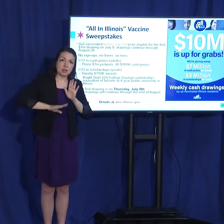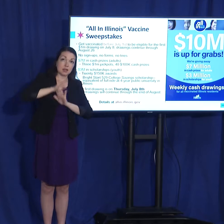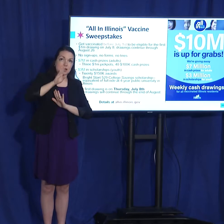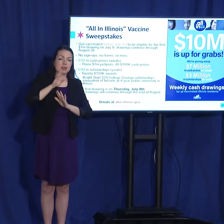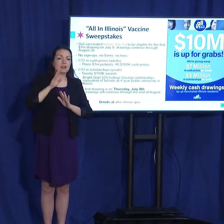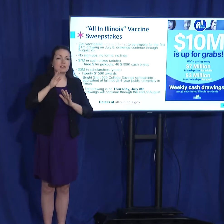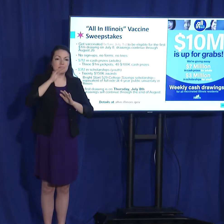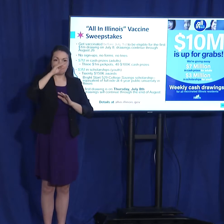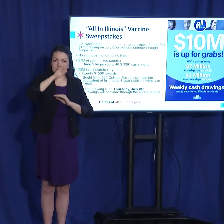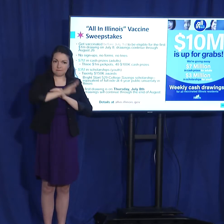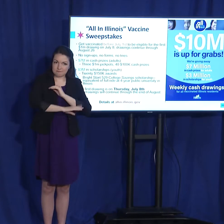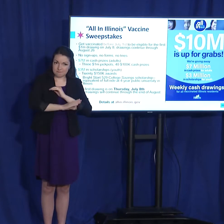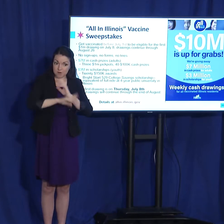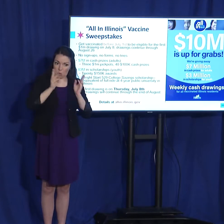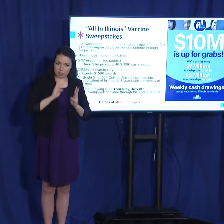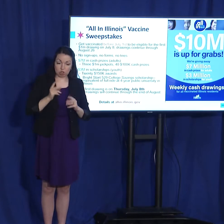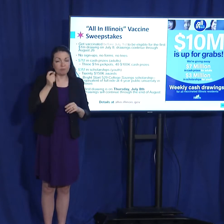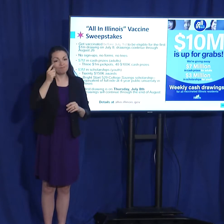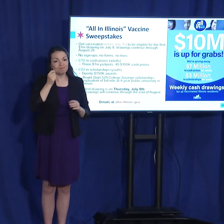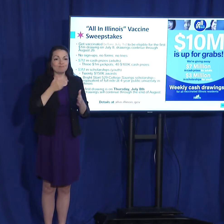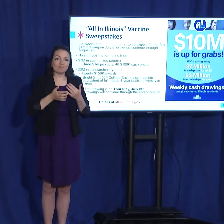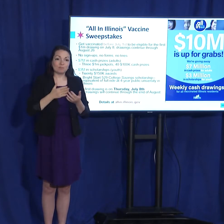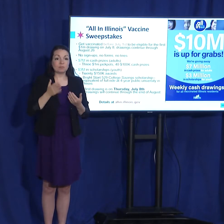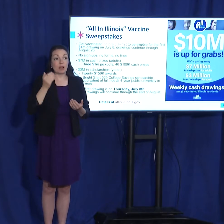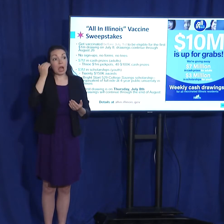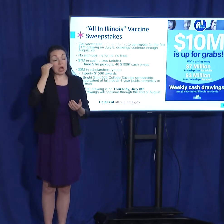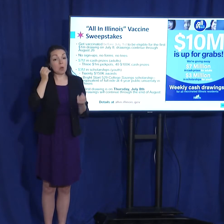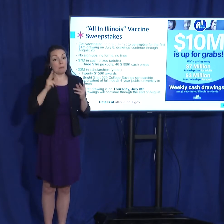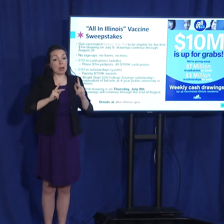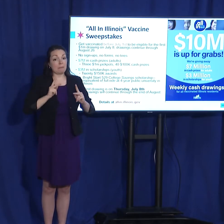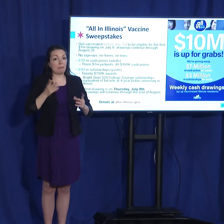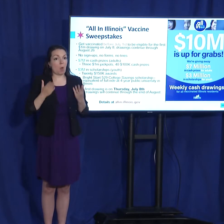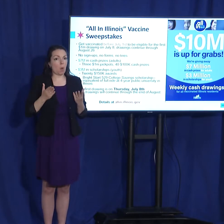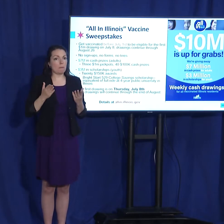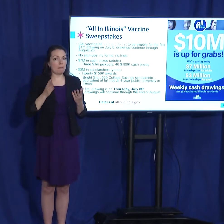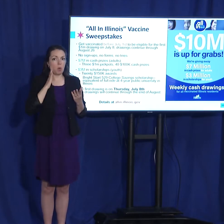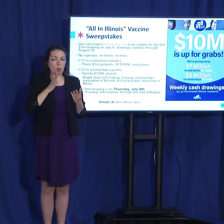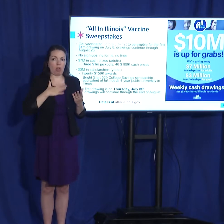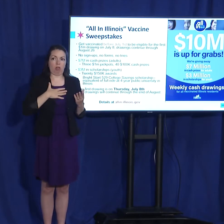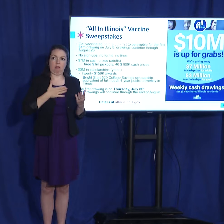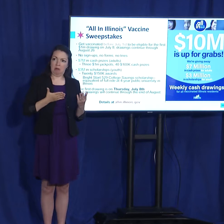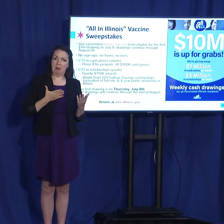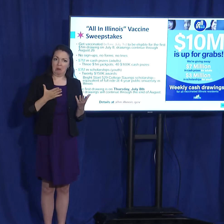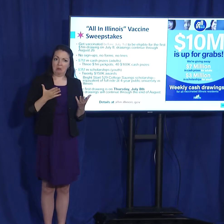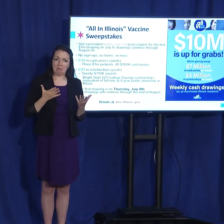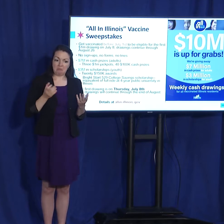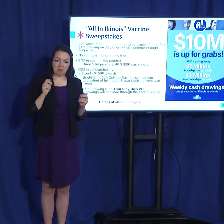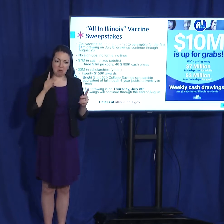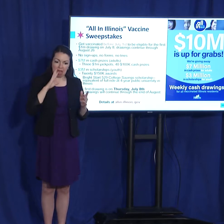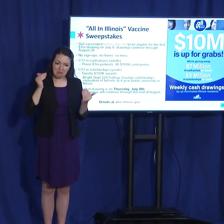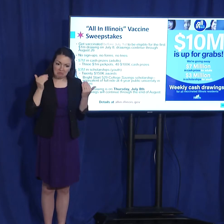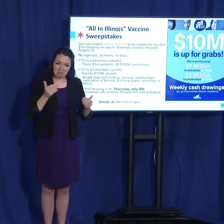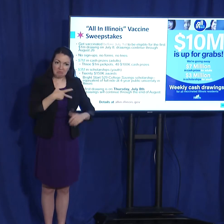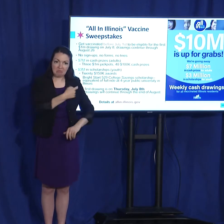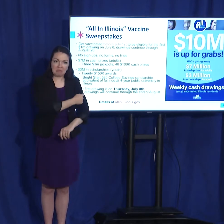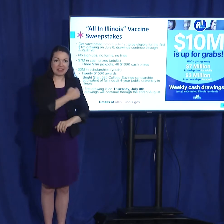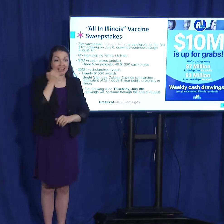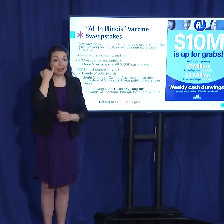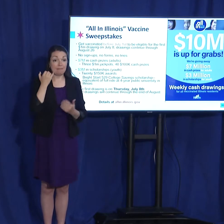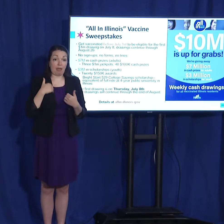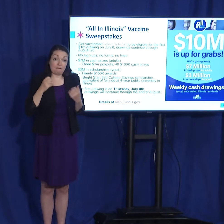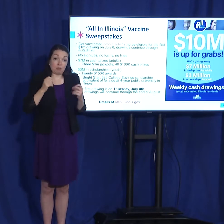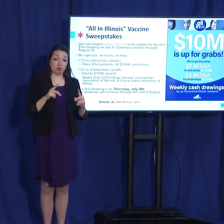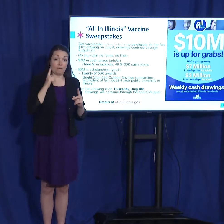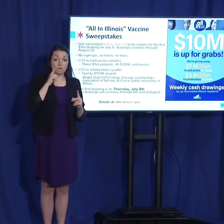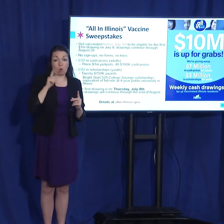But regardless, I know there are a lot of people who might go out of their way if they have an opportunity to be entered in a $1 million giveaway, for